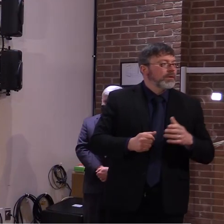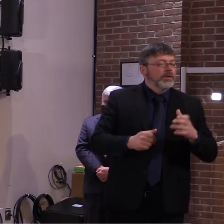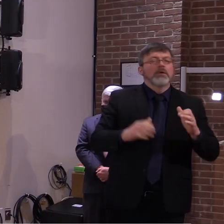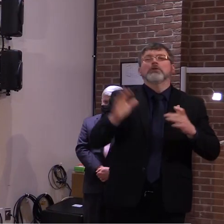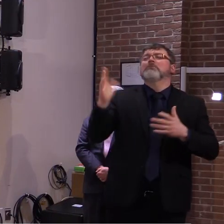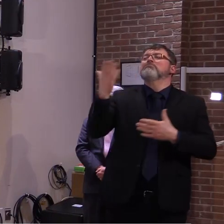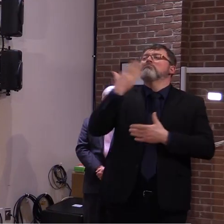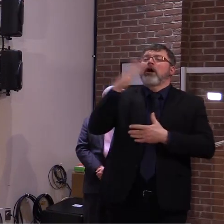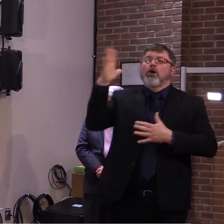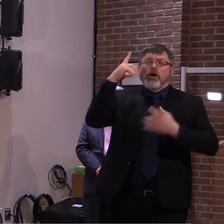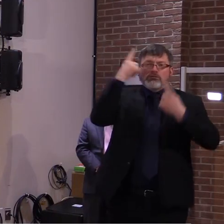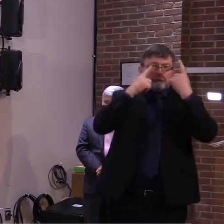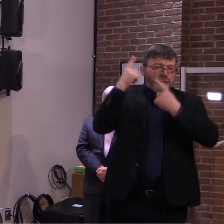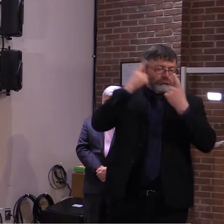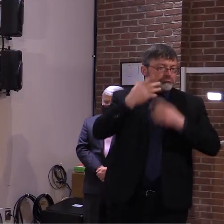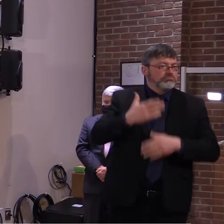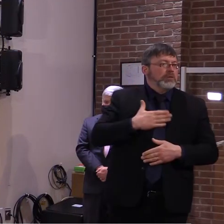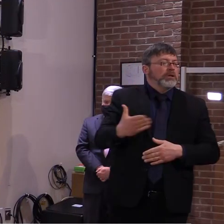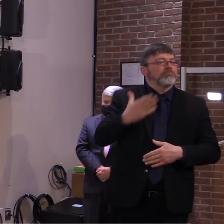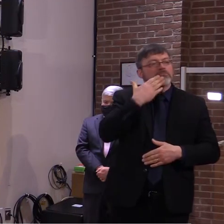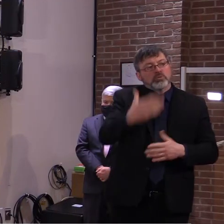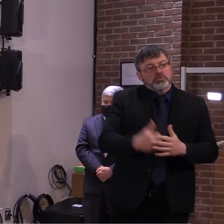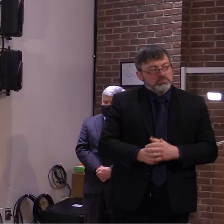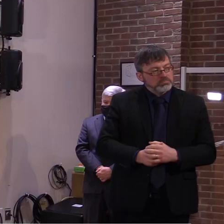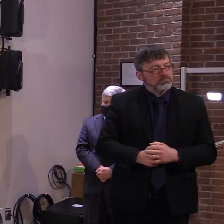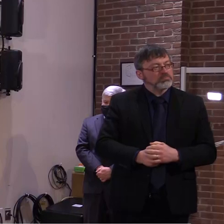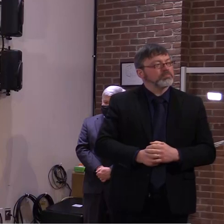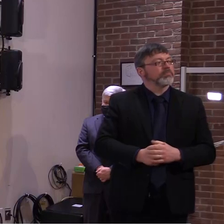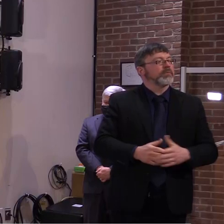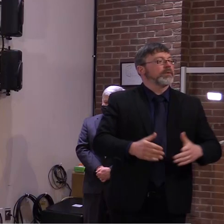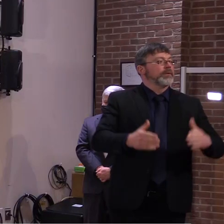Okay, thank you very much. Avery, WCAX.